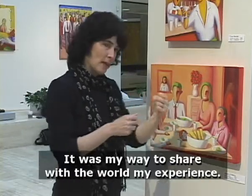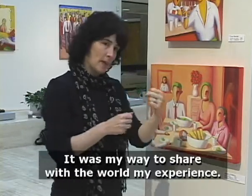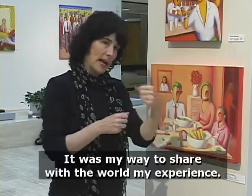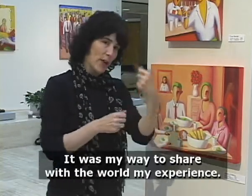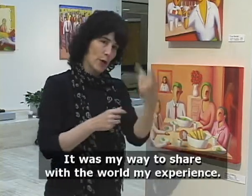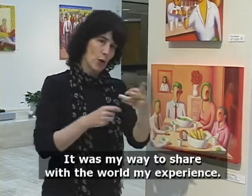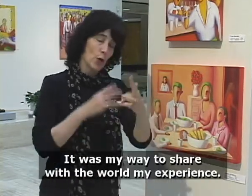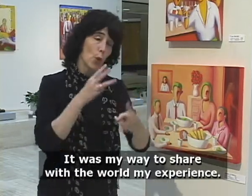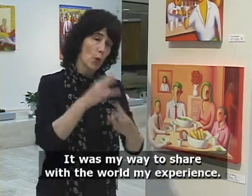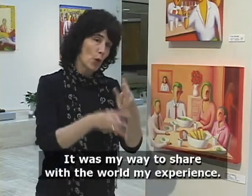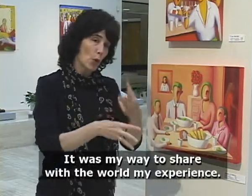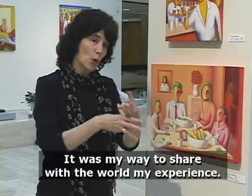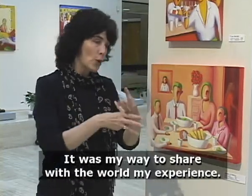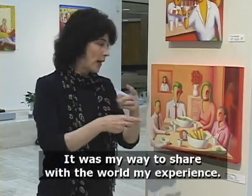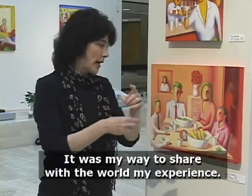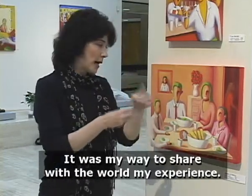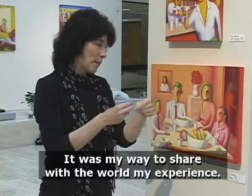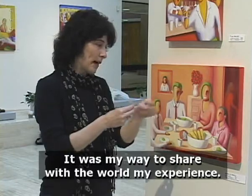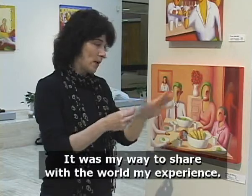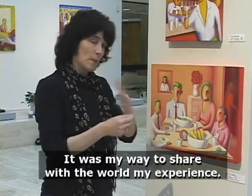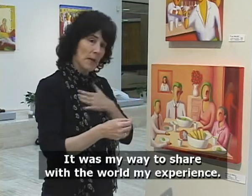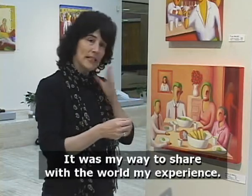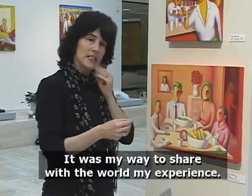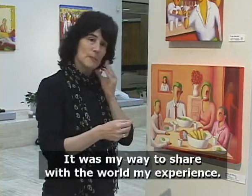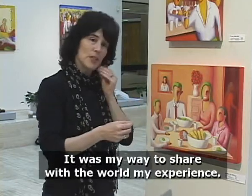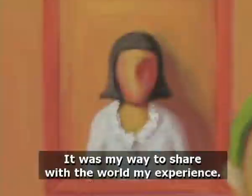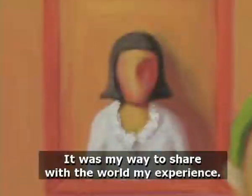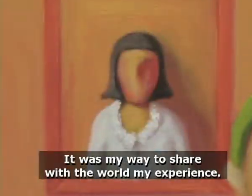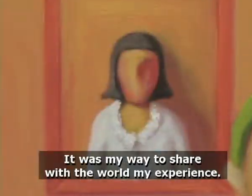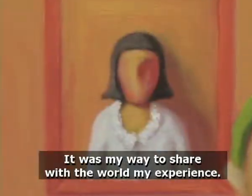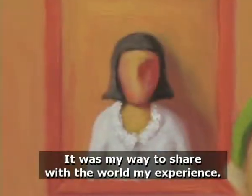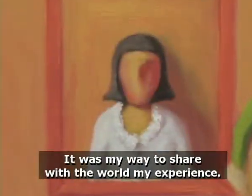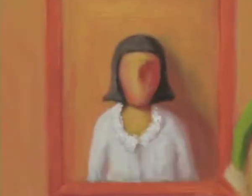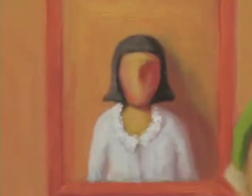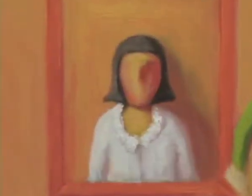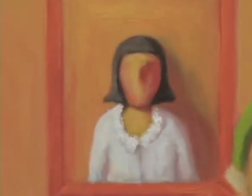my way to share with the world my experience.